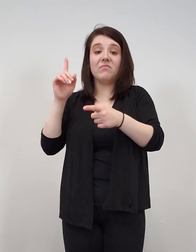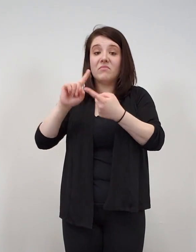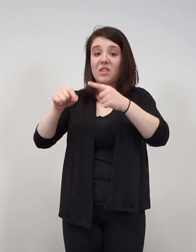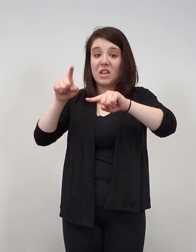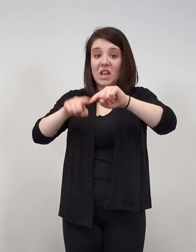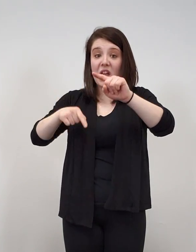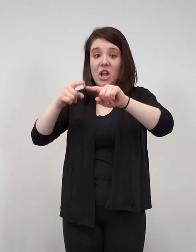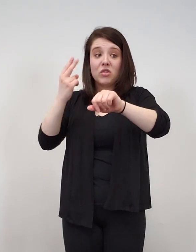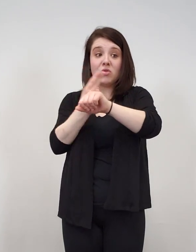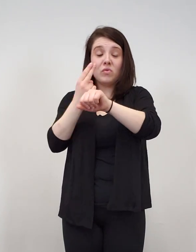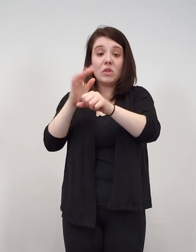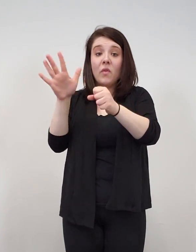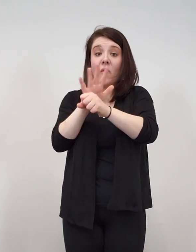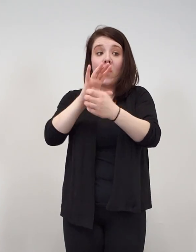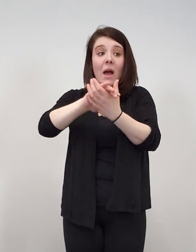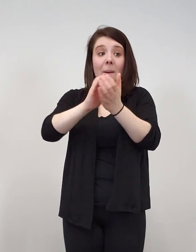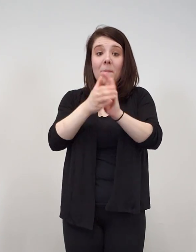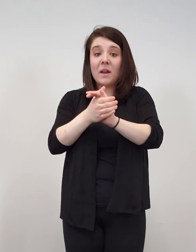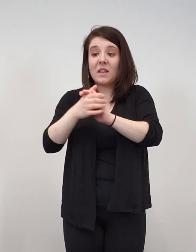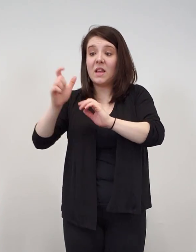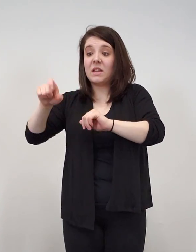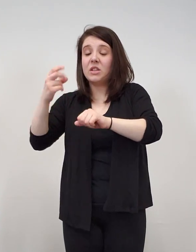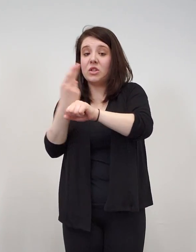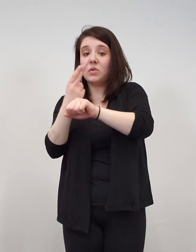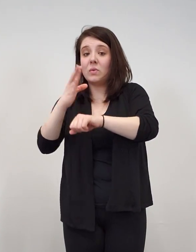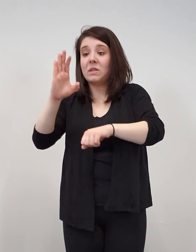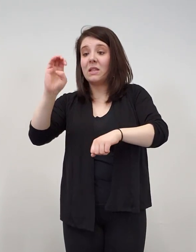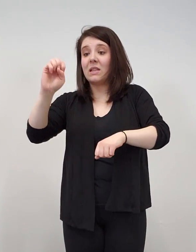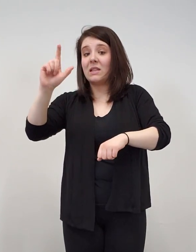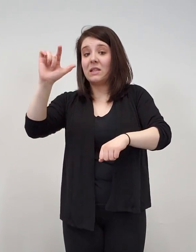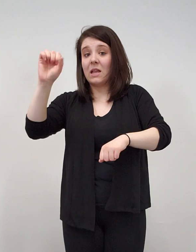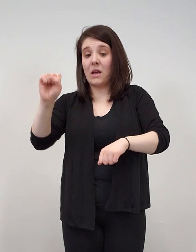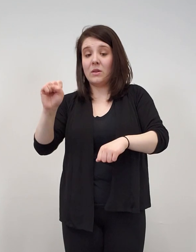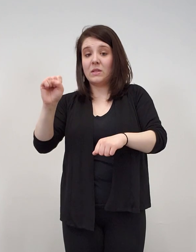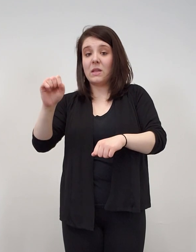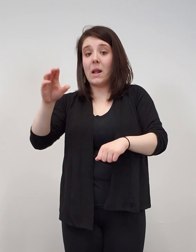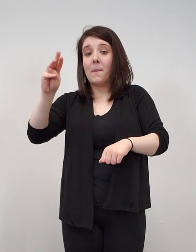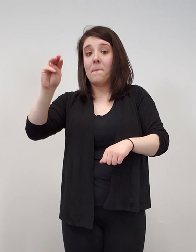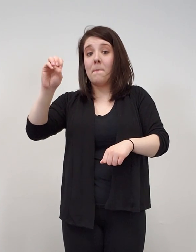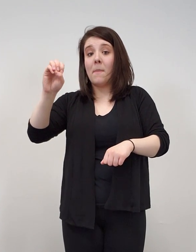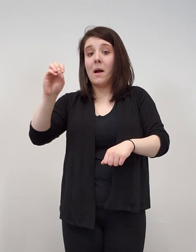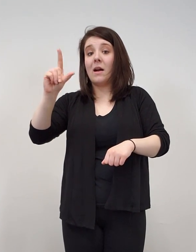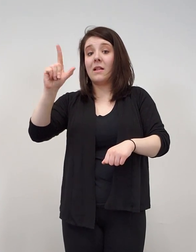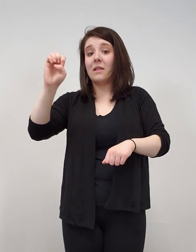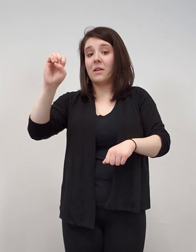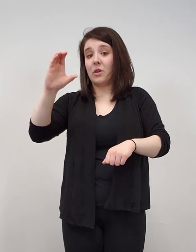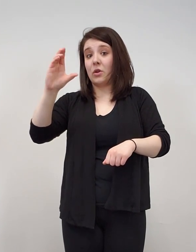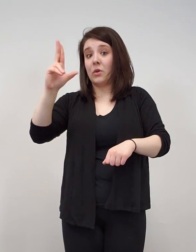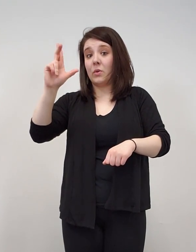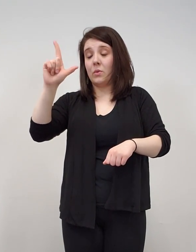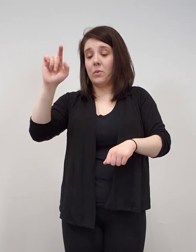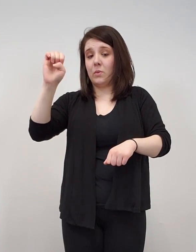down. Don't leave it in the tube, because guess where the tube is going? Yeah, that